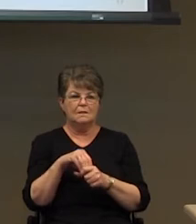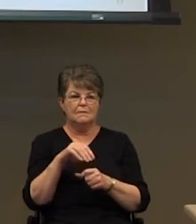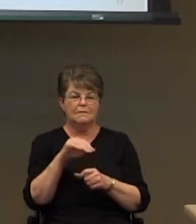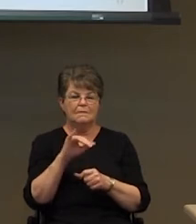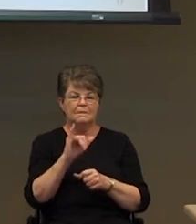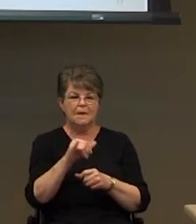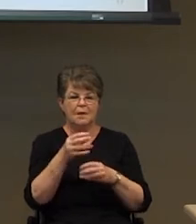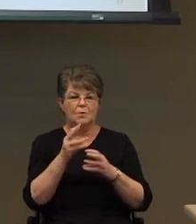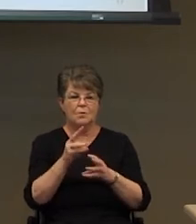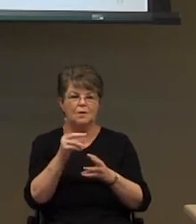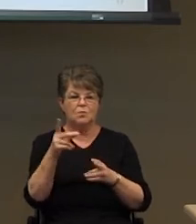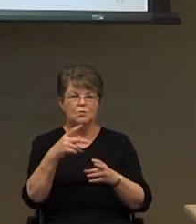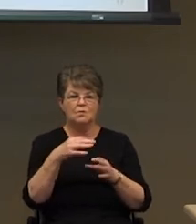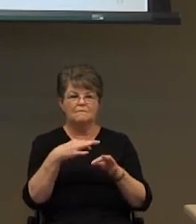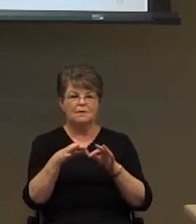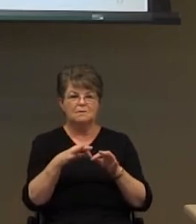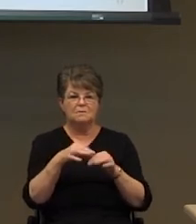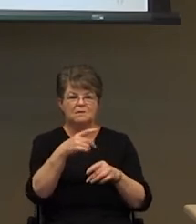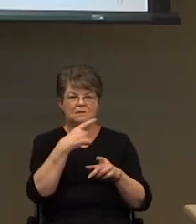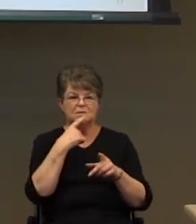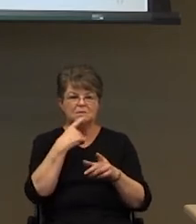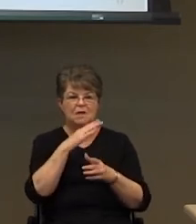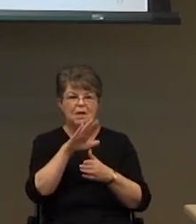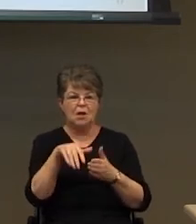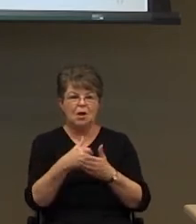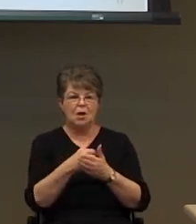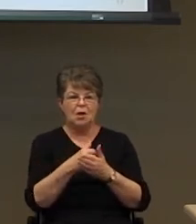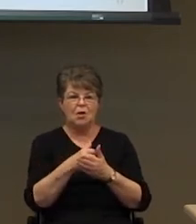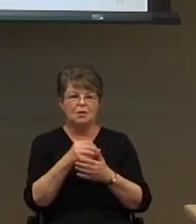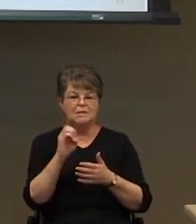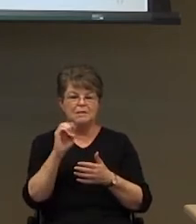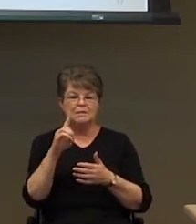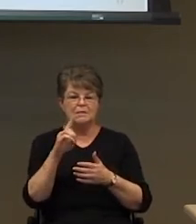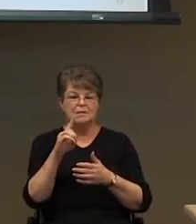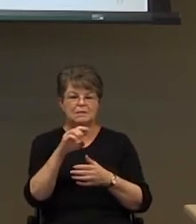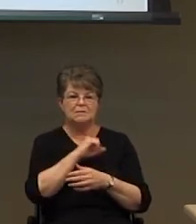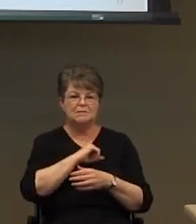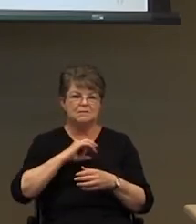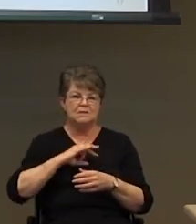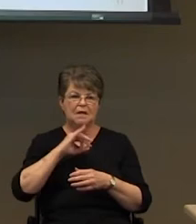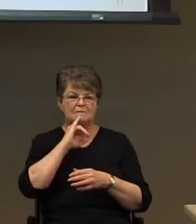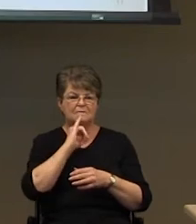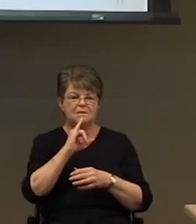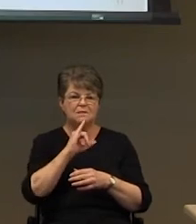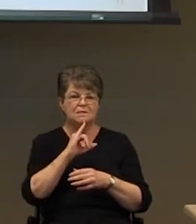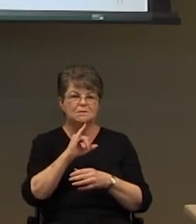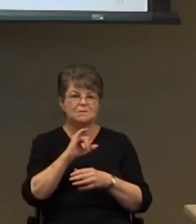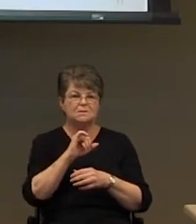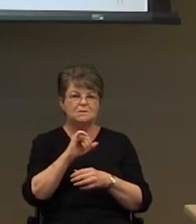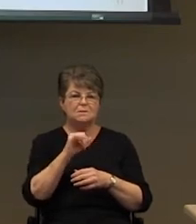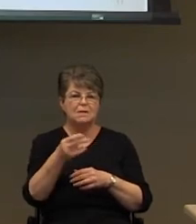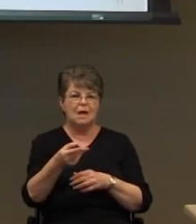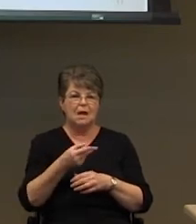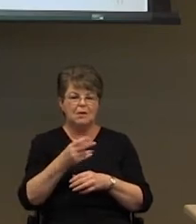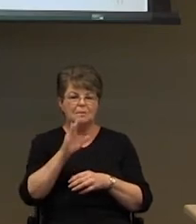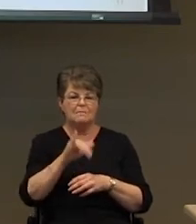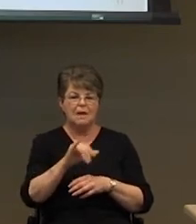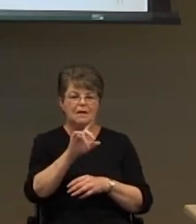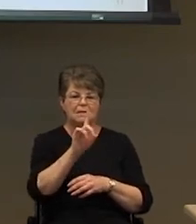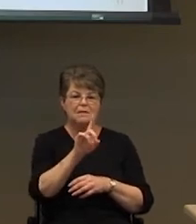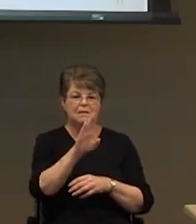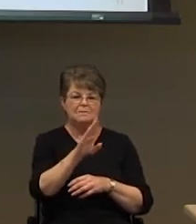in this way that you have it laid out. Because it says that all ED staff is employed by the DVDC.